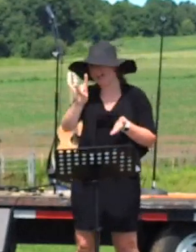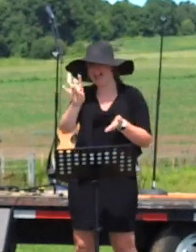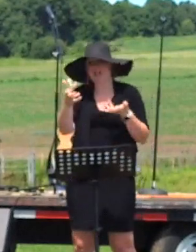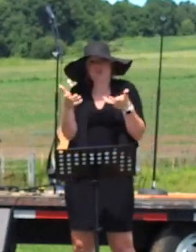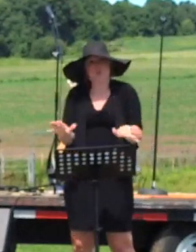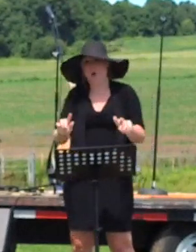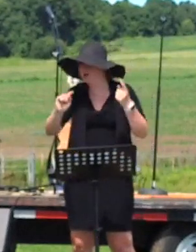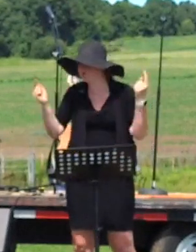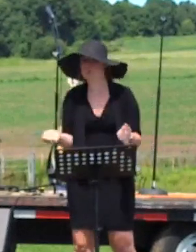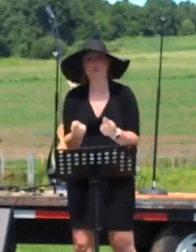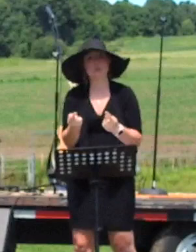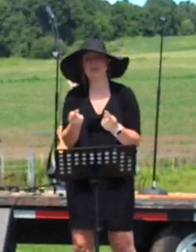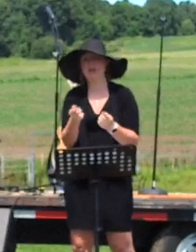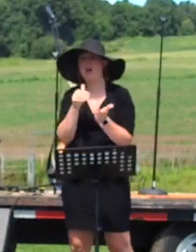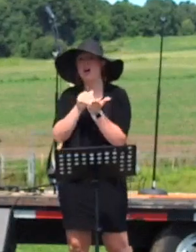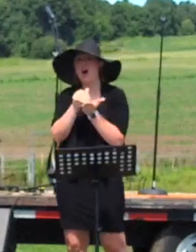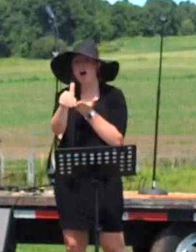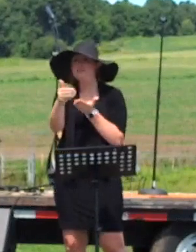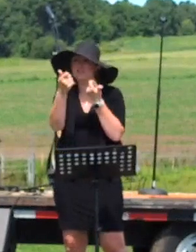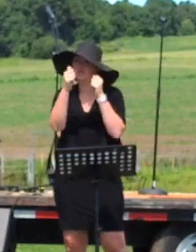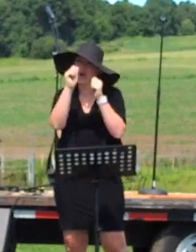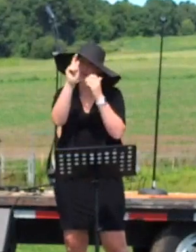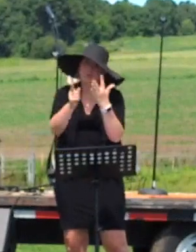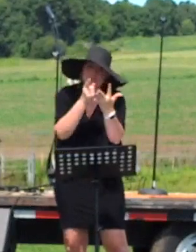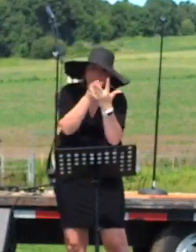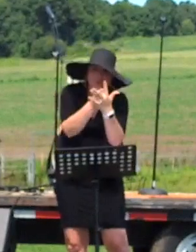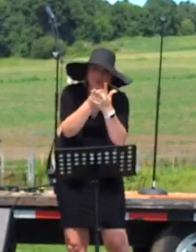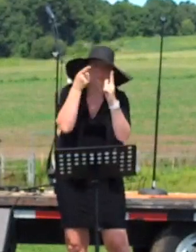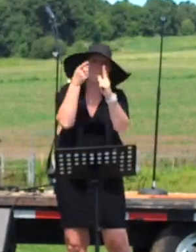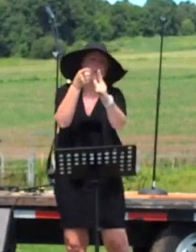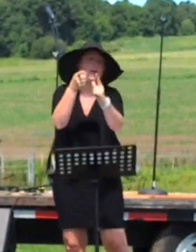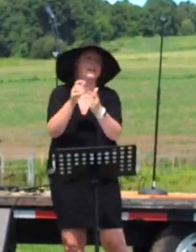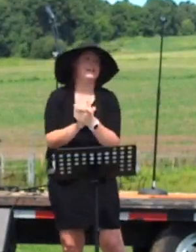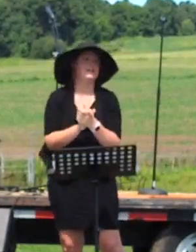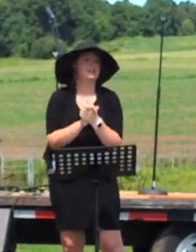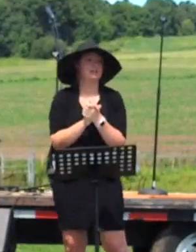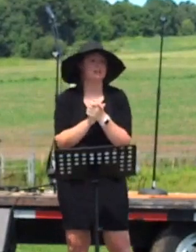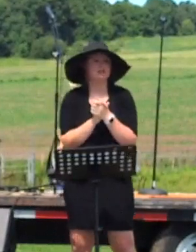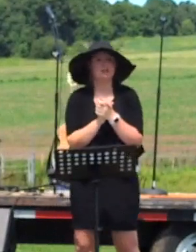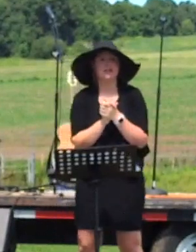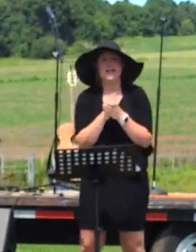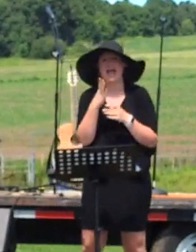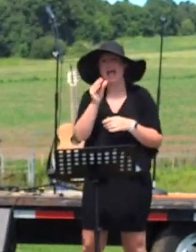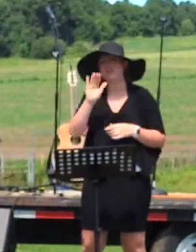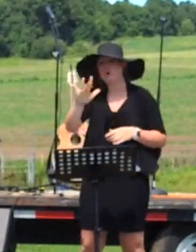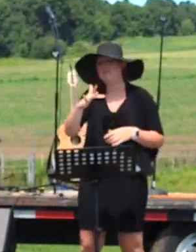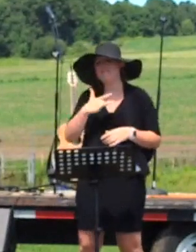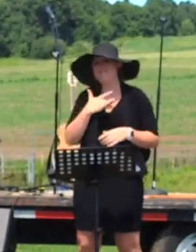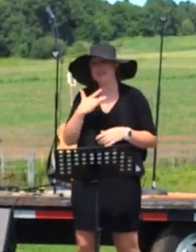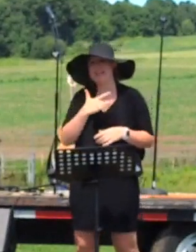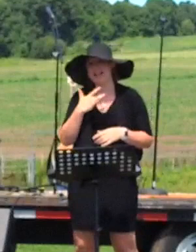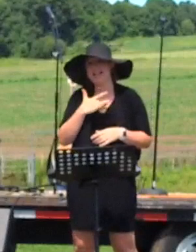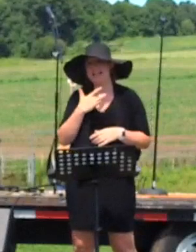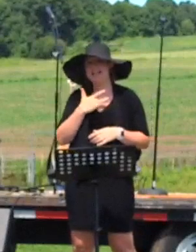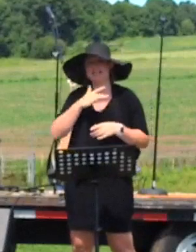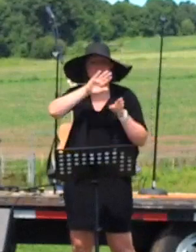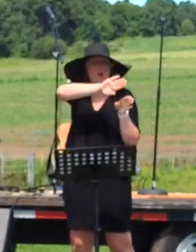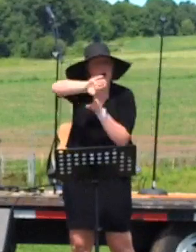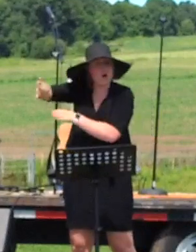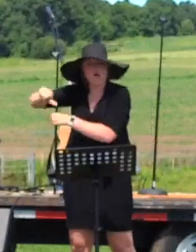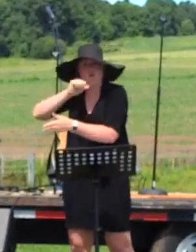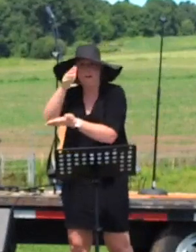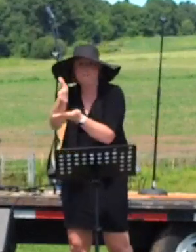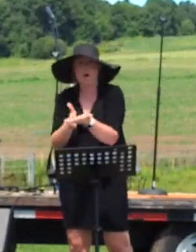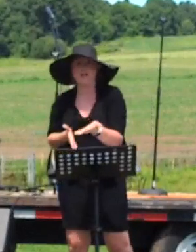don't. They're often just trying to get their point across. And your feelings to that point are irrelevant.